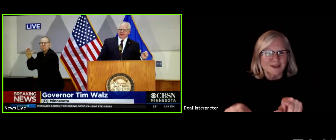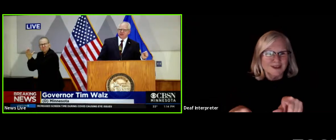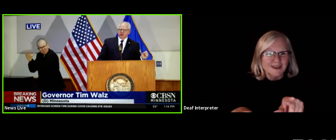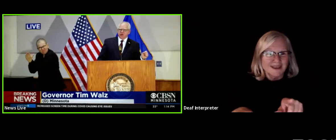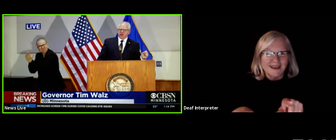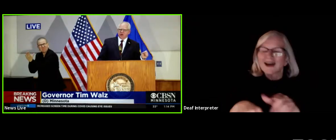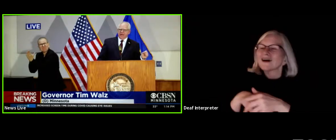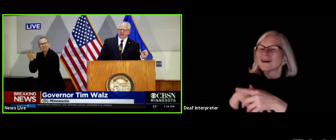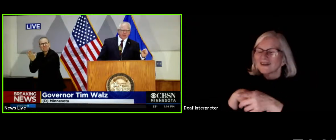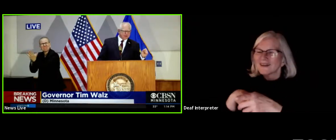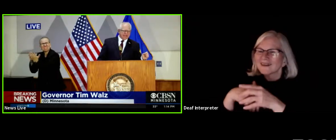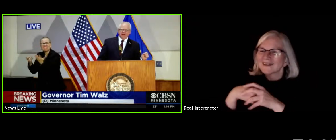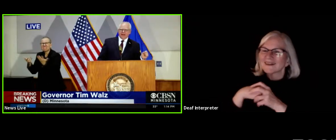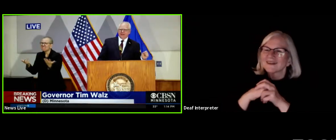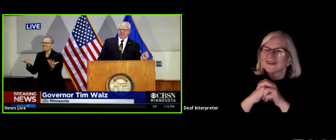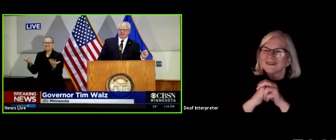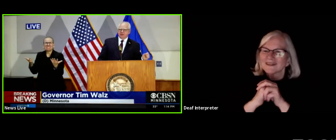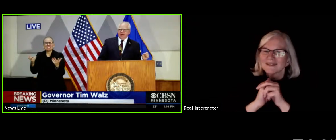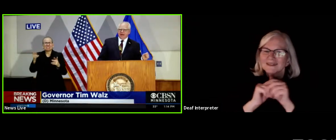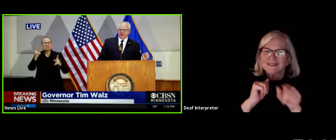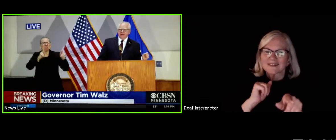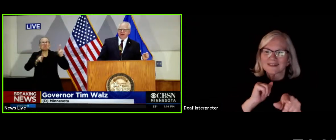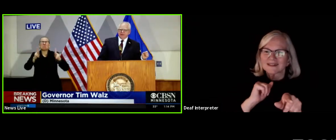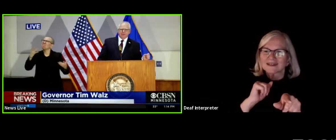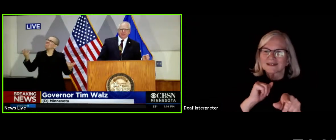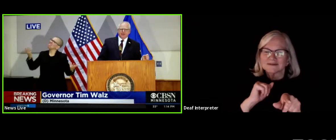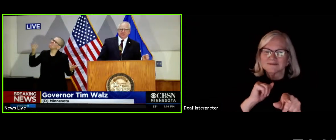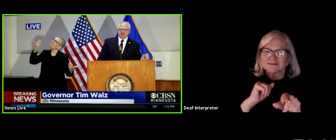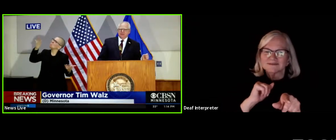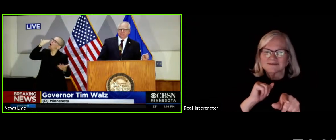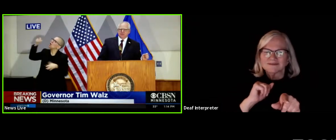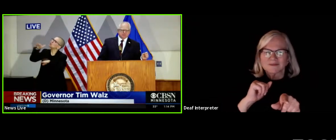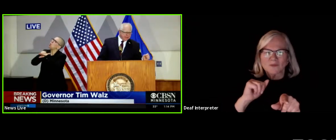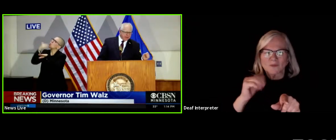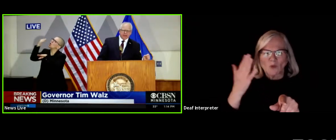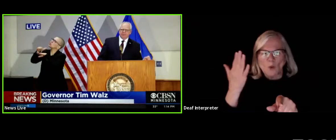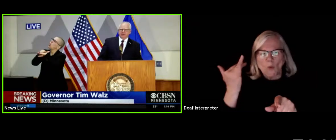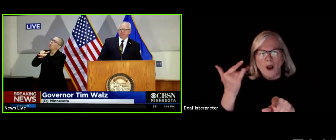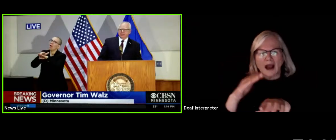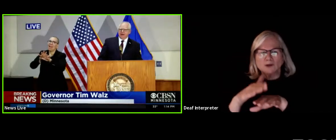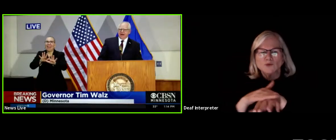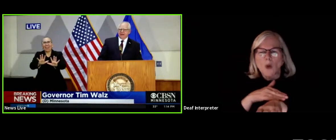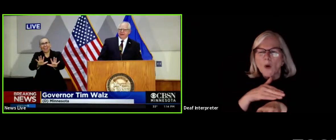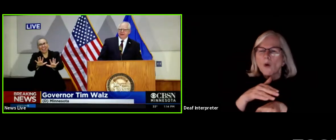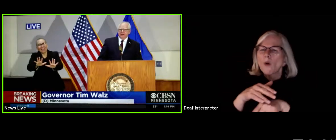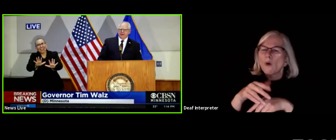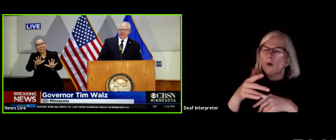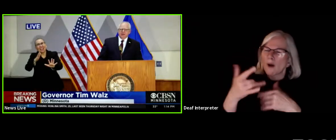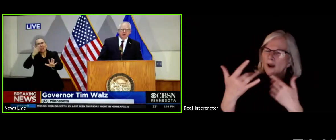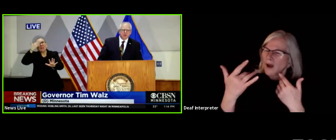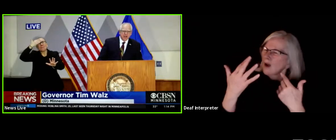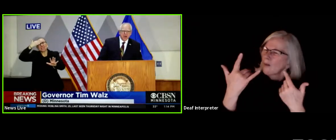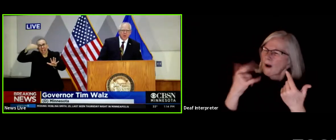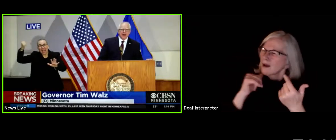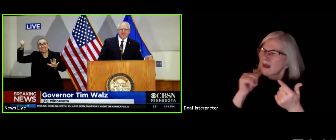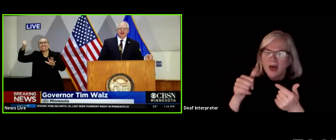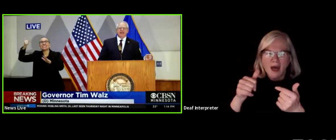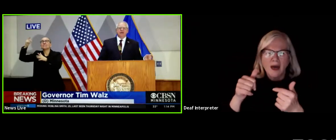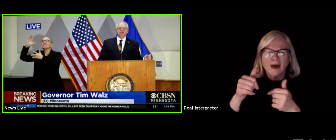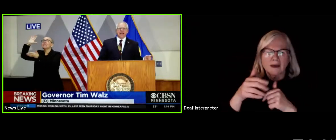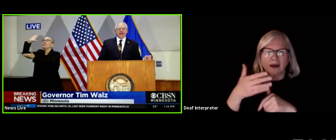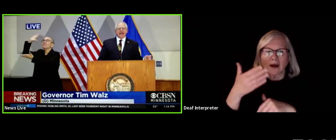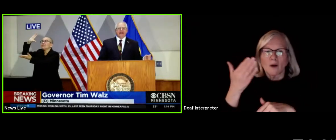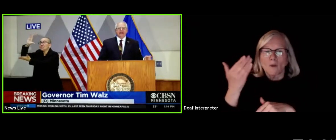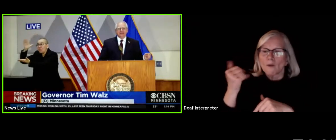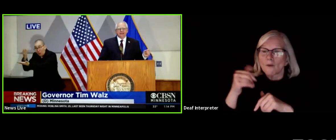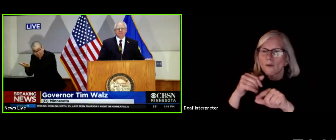moving faster, and it's around data lags and some of that. Think about this. Spending our time thinking about that, when I find